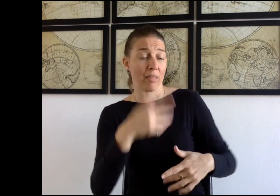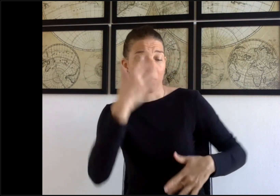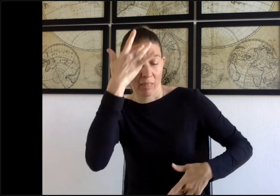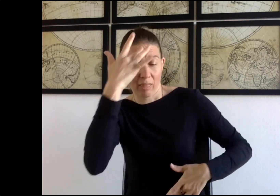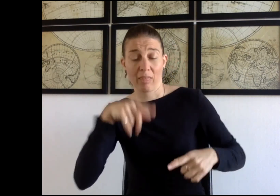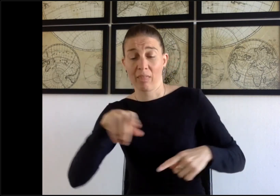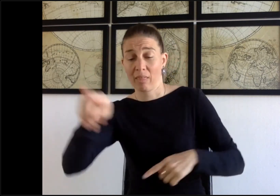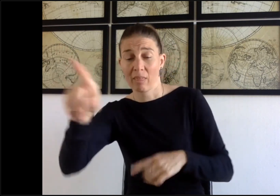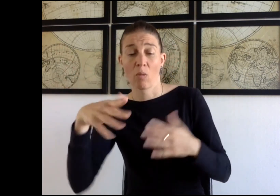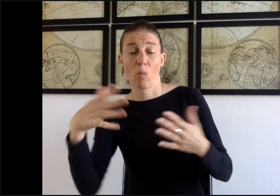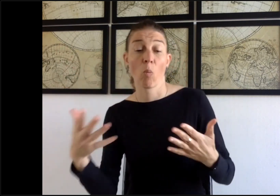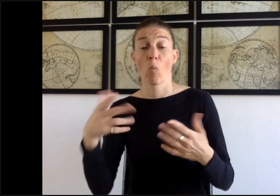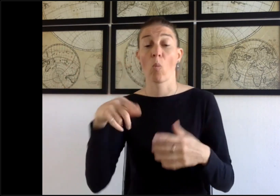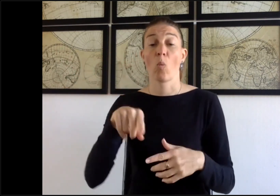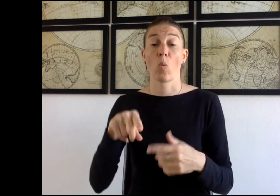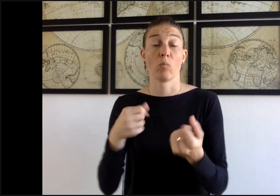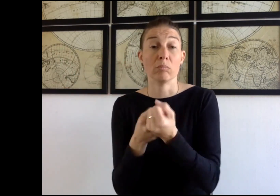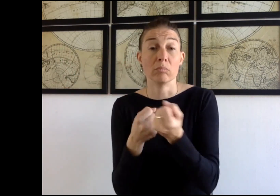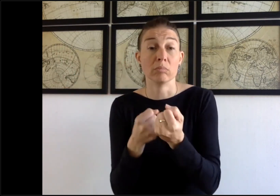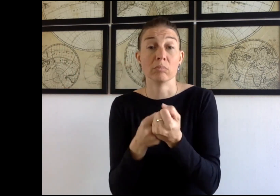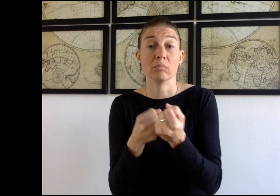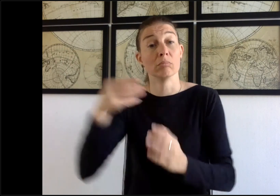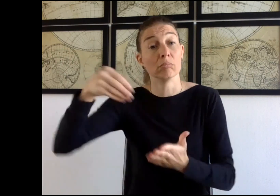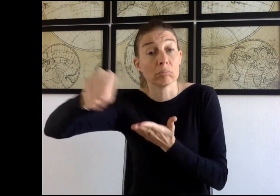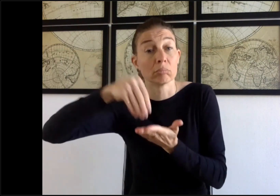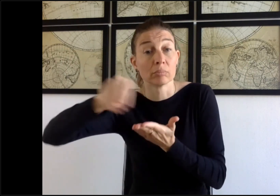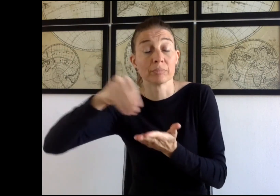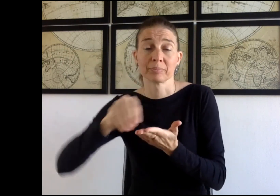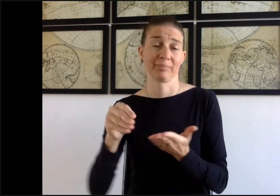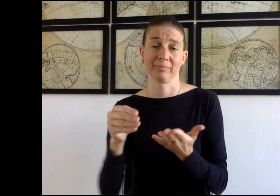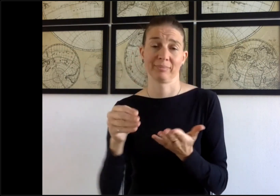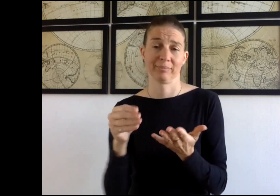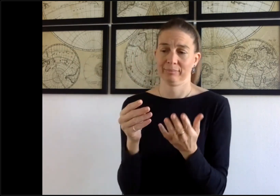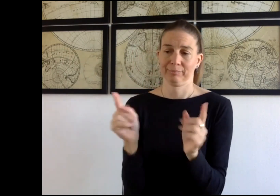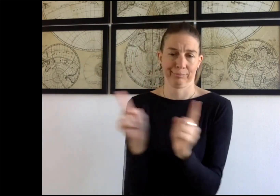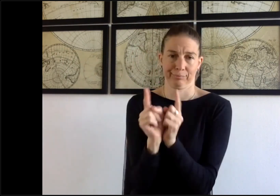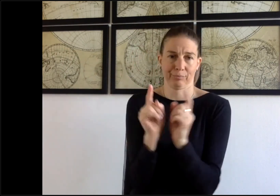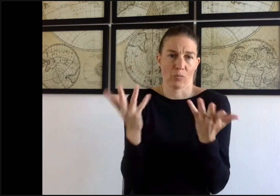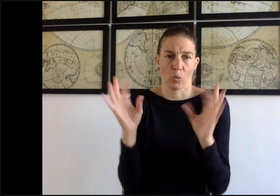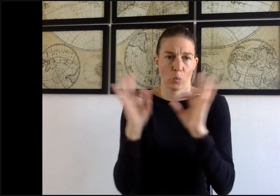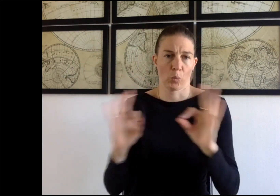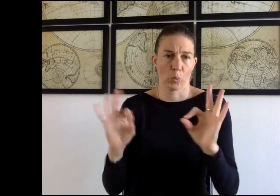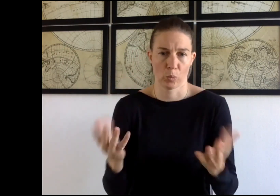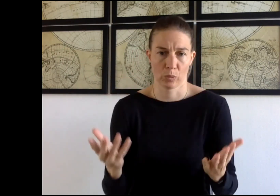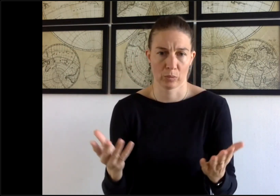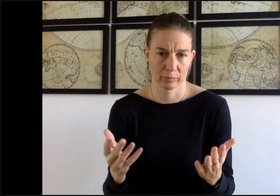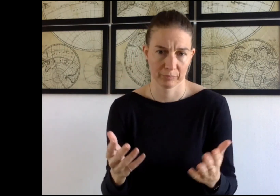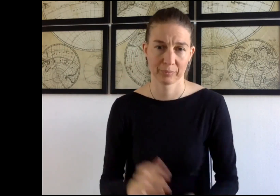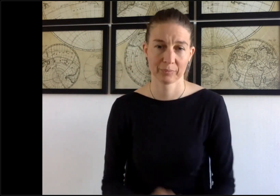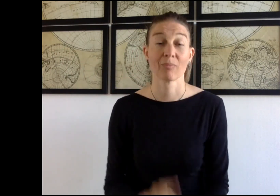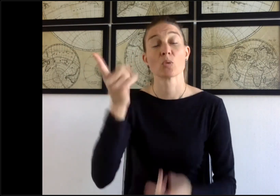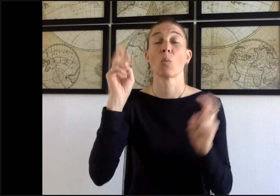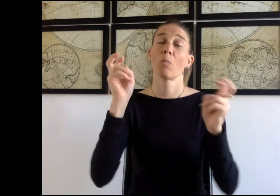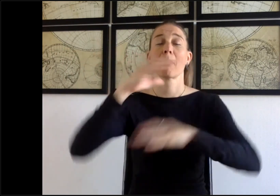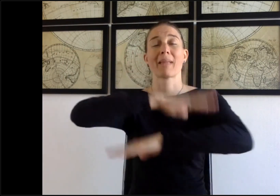I think when it comes to persons with disabilities, I think this is a story we don't fully understand yet. I don't think there has been enough research yet